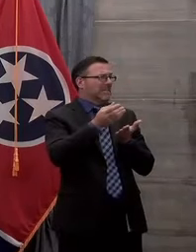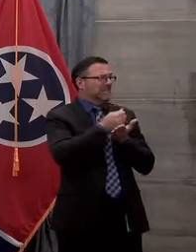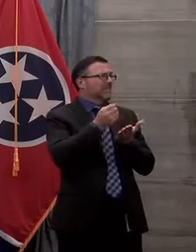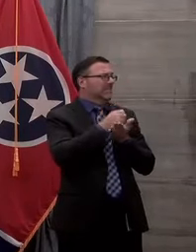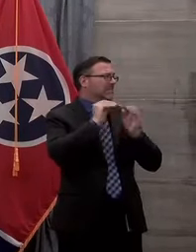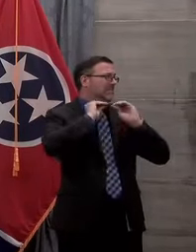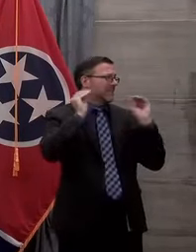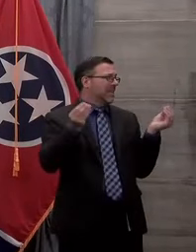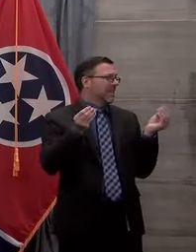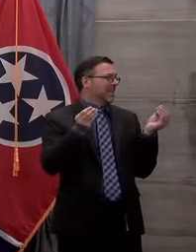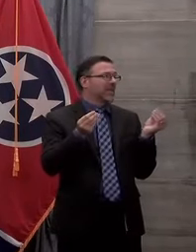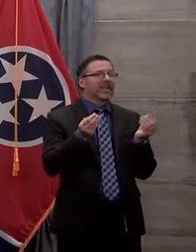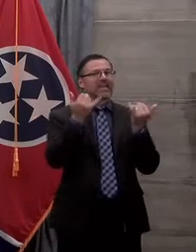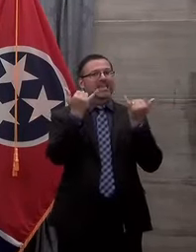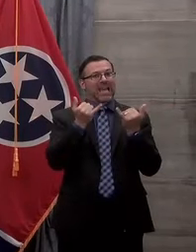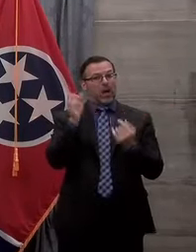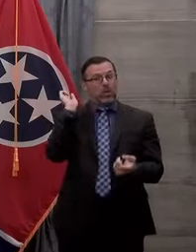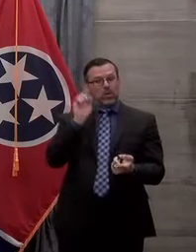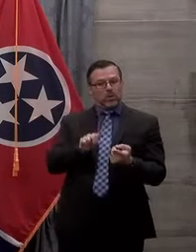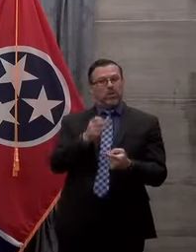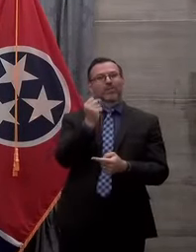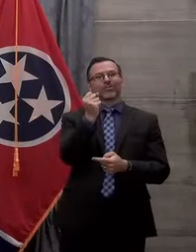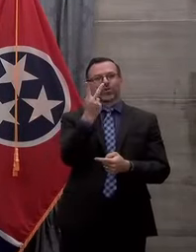not generate revenue to 12% today.